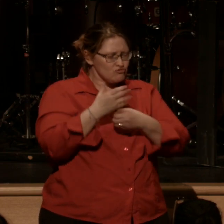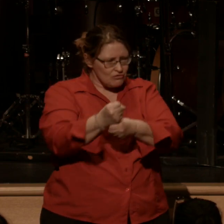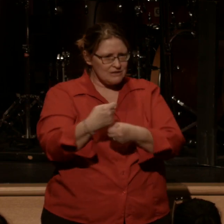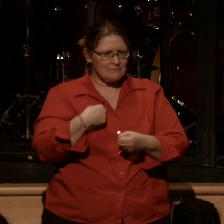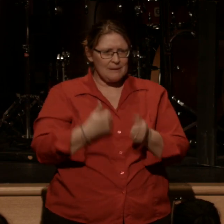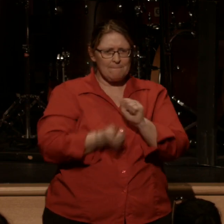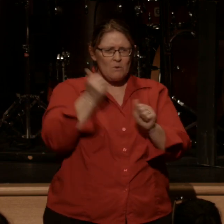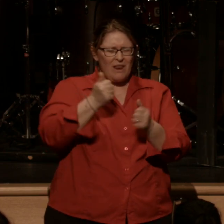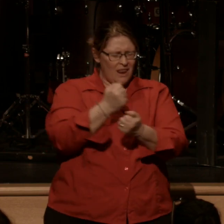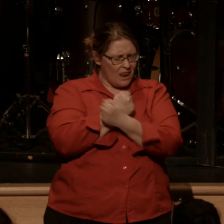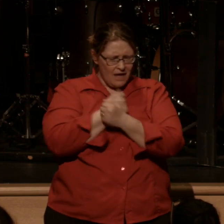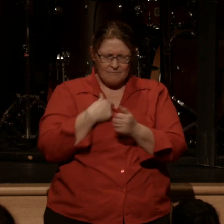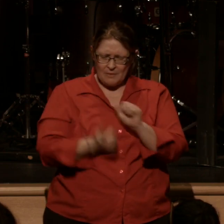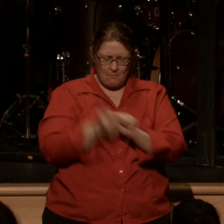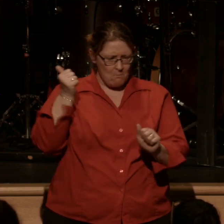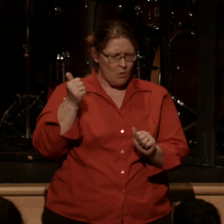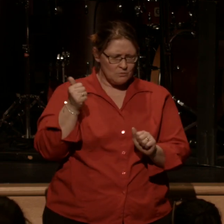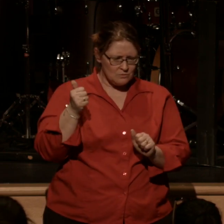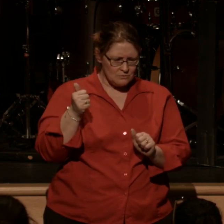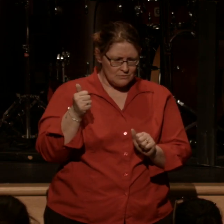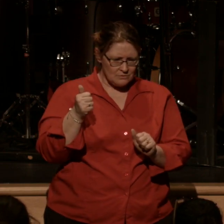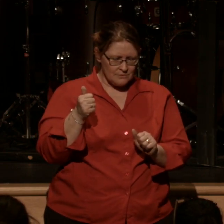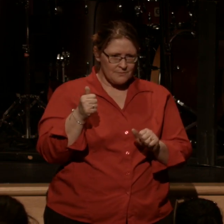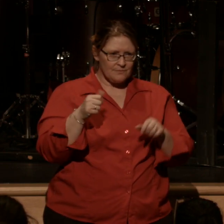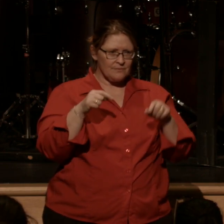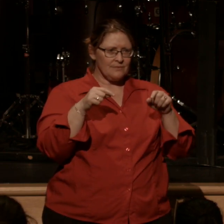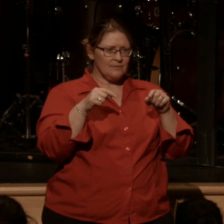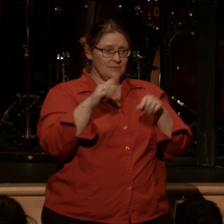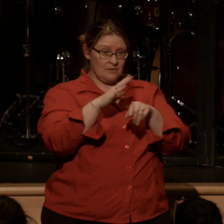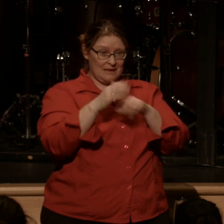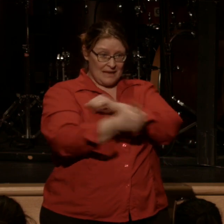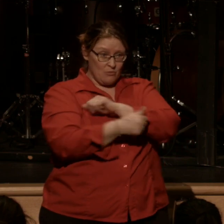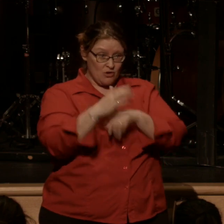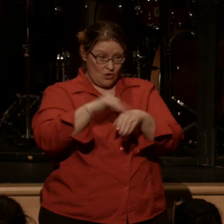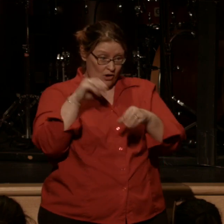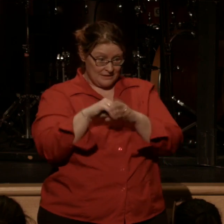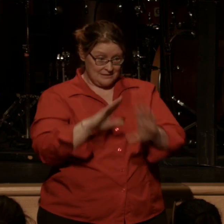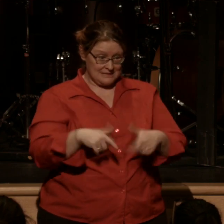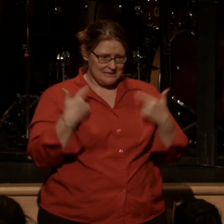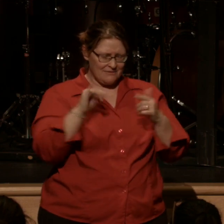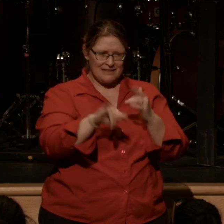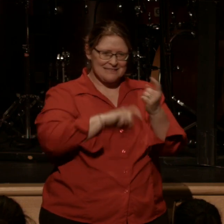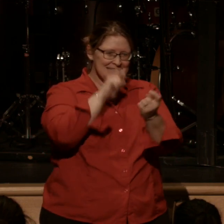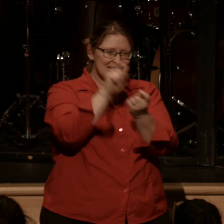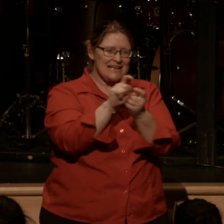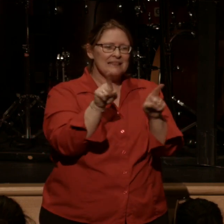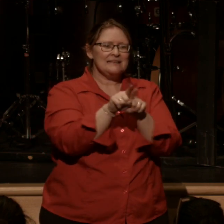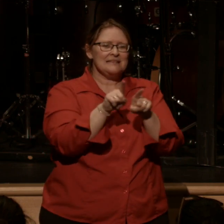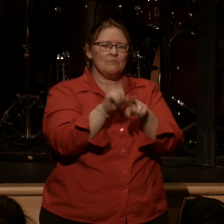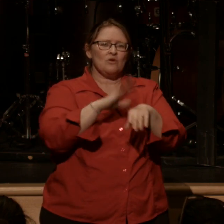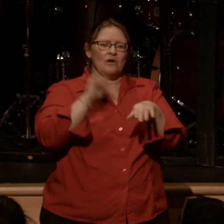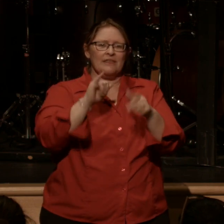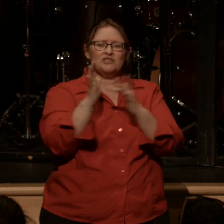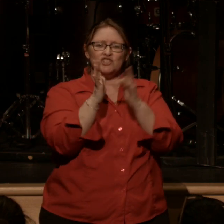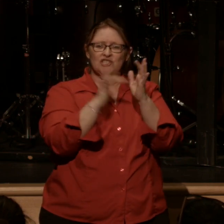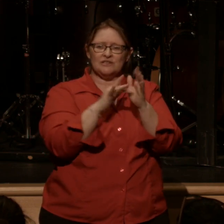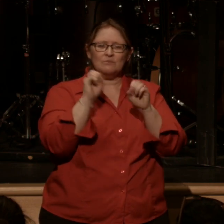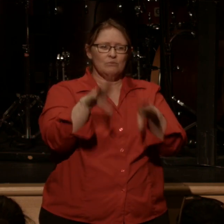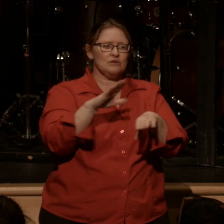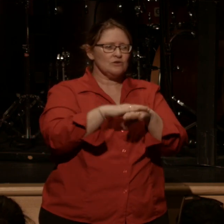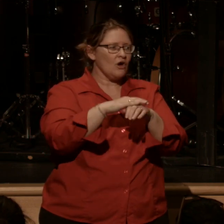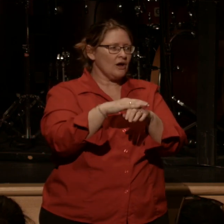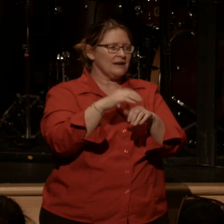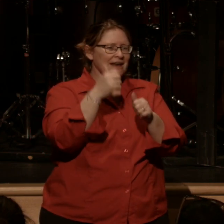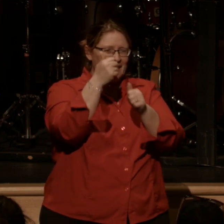me most, to love me most. This call in Abraham's life is exactly the same call that Jesus puts on